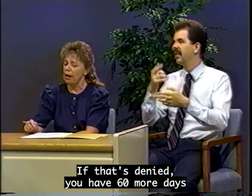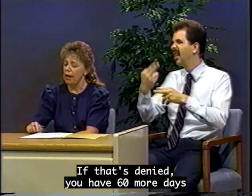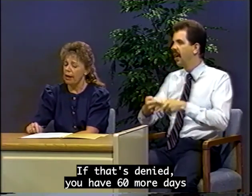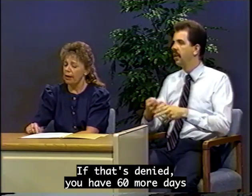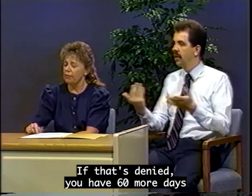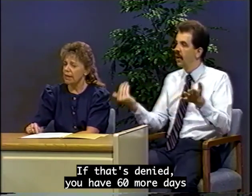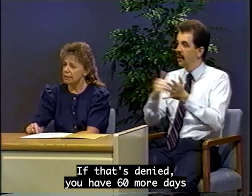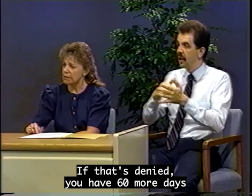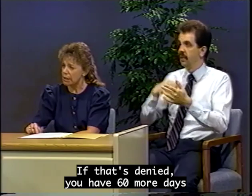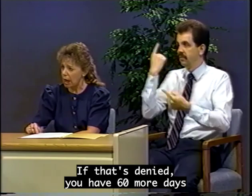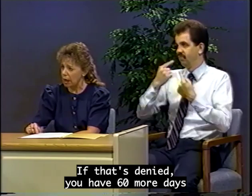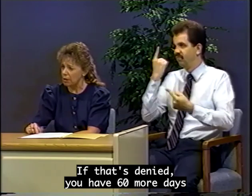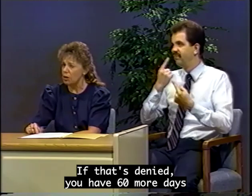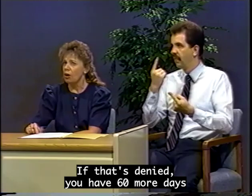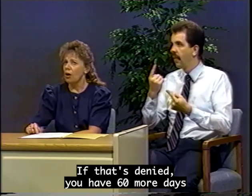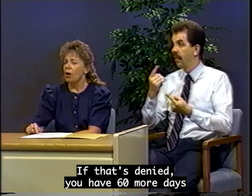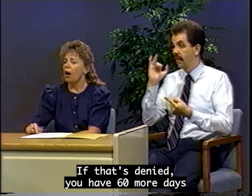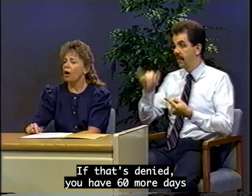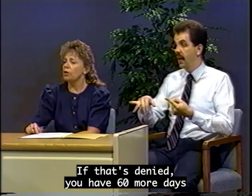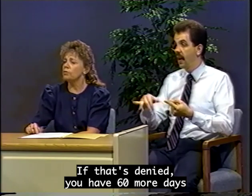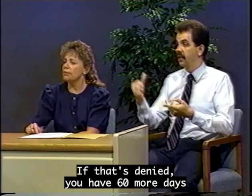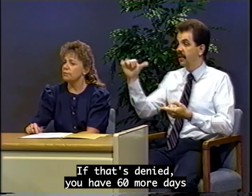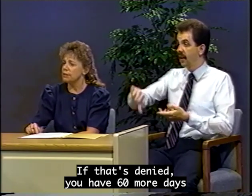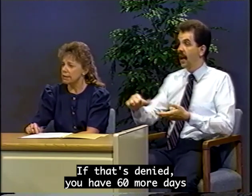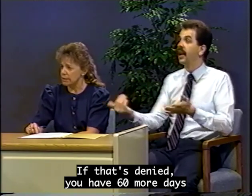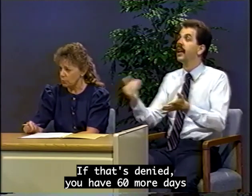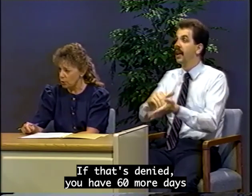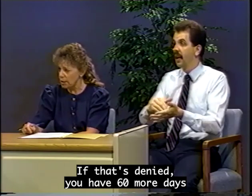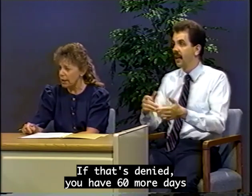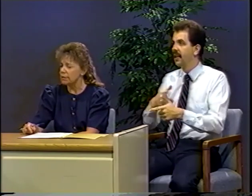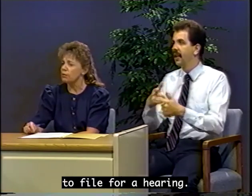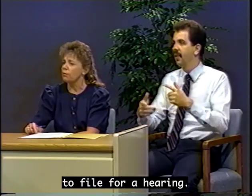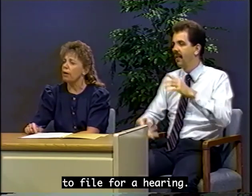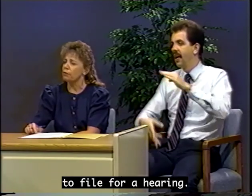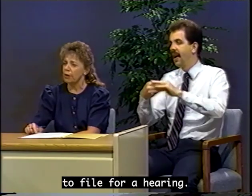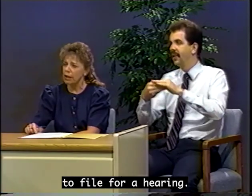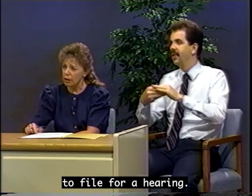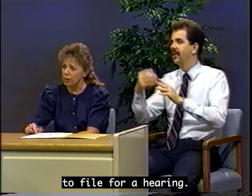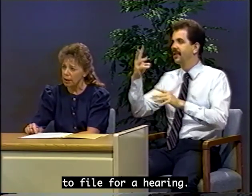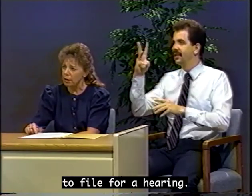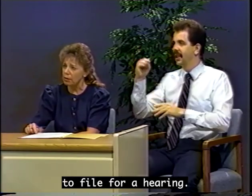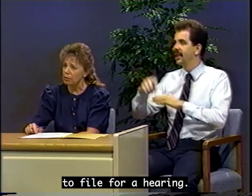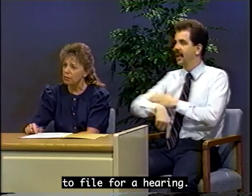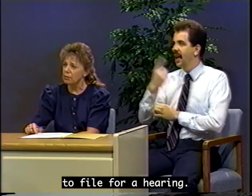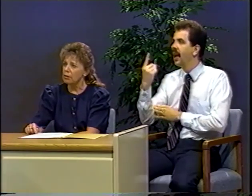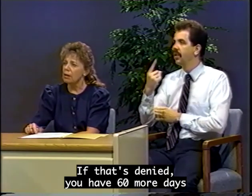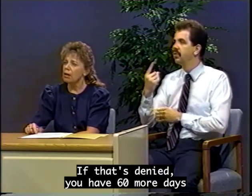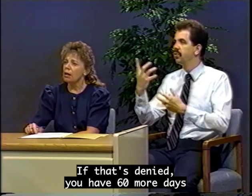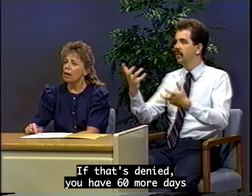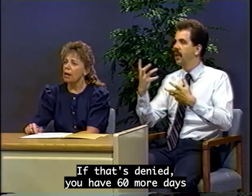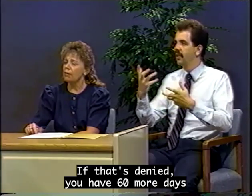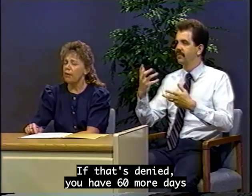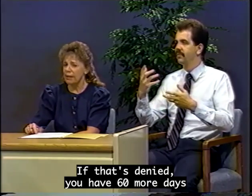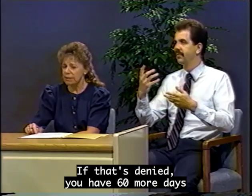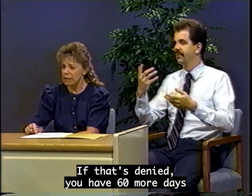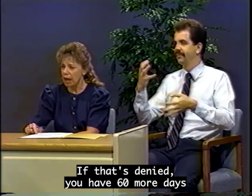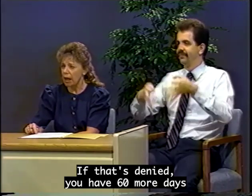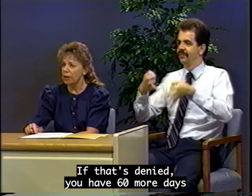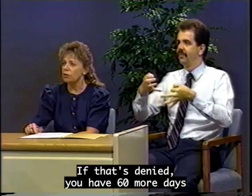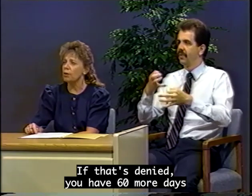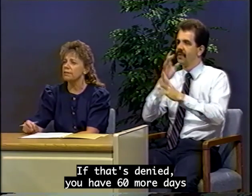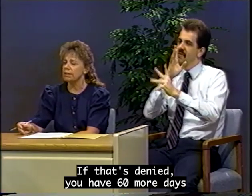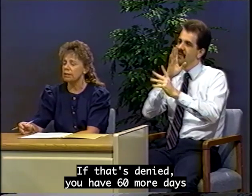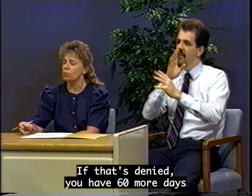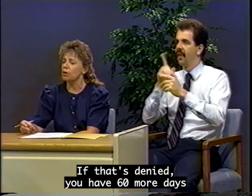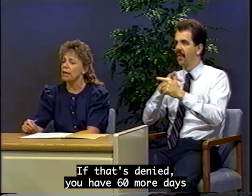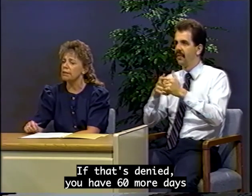reconsideration. If that's denied, you have 60 more days to file for a hearing. If that's